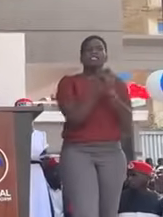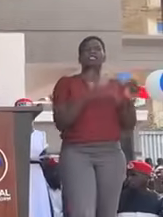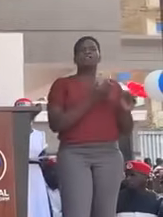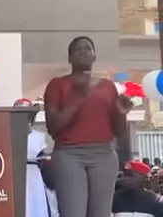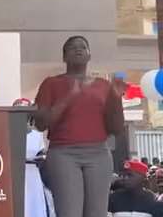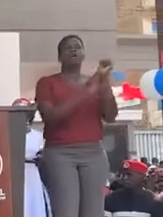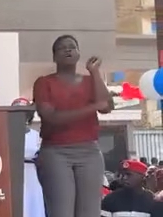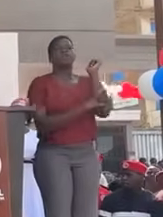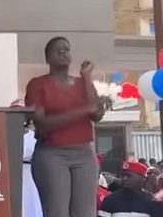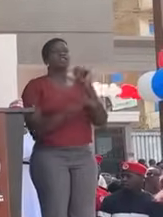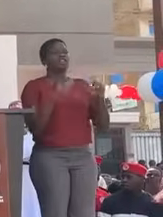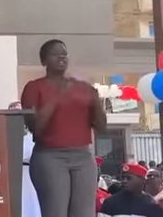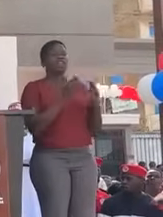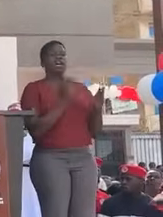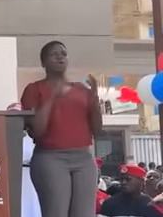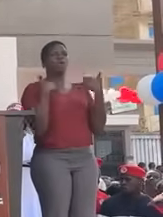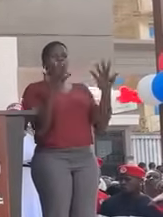gwanga mu ngalo